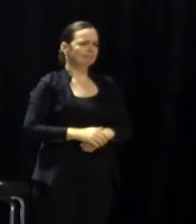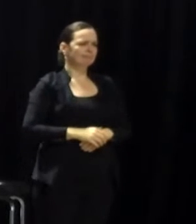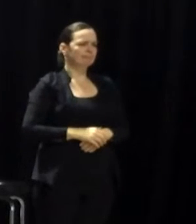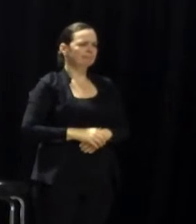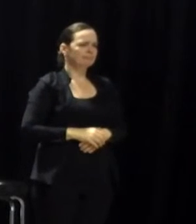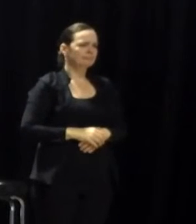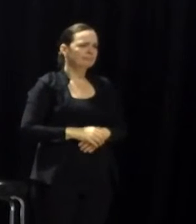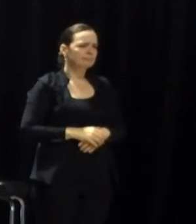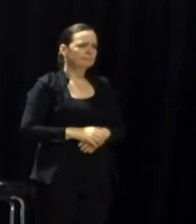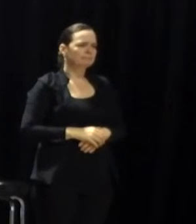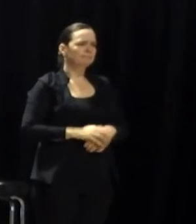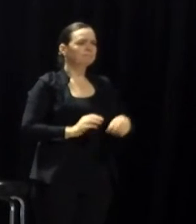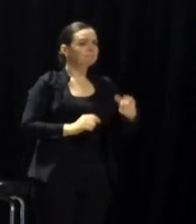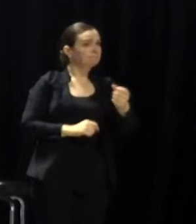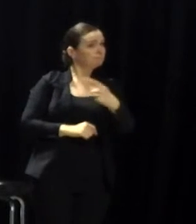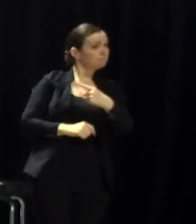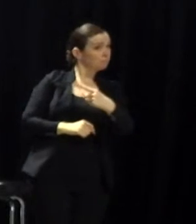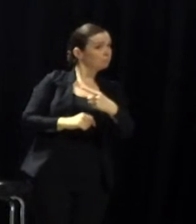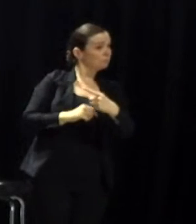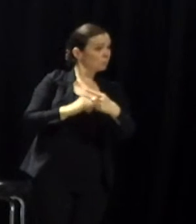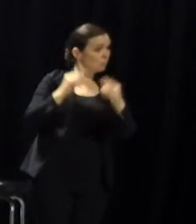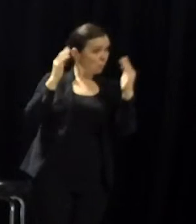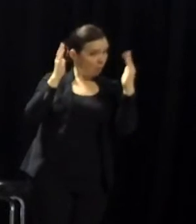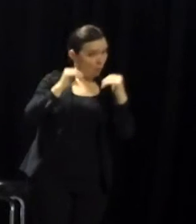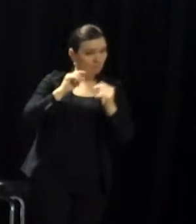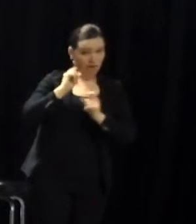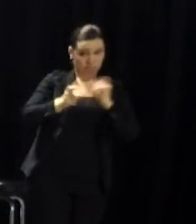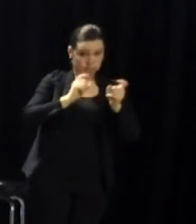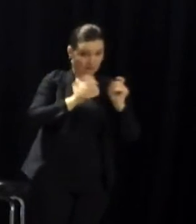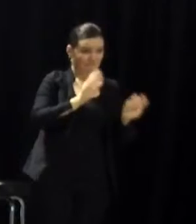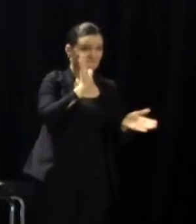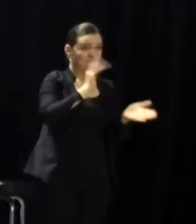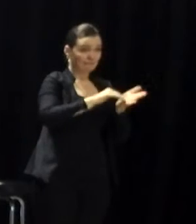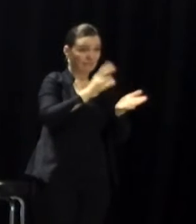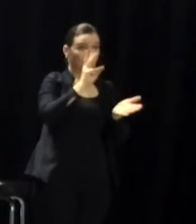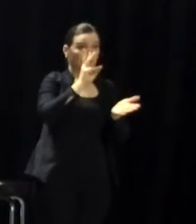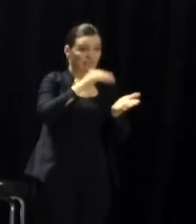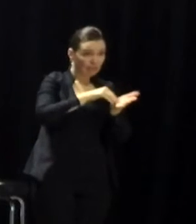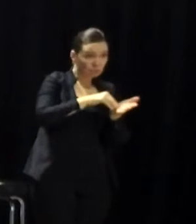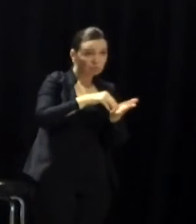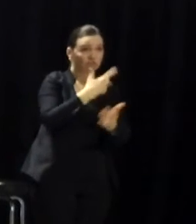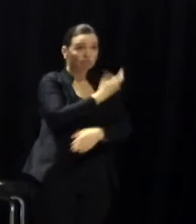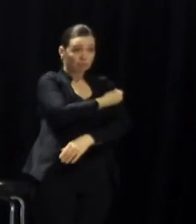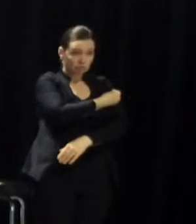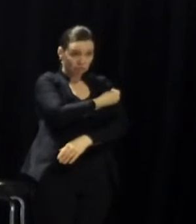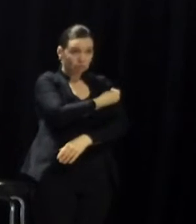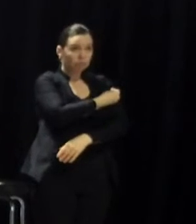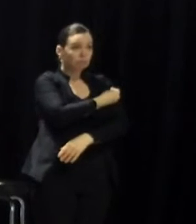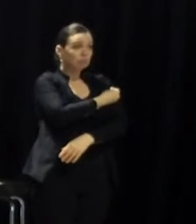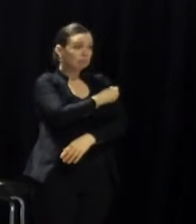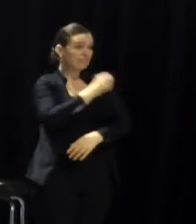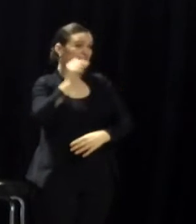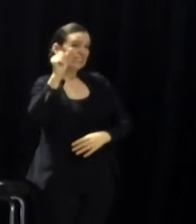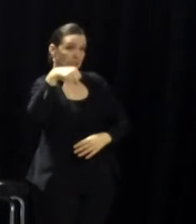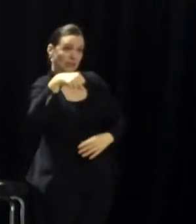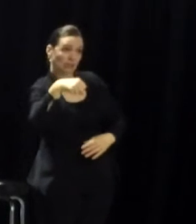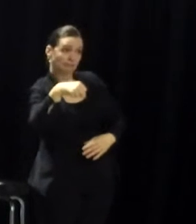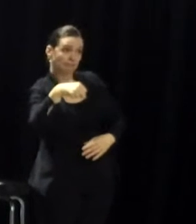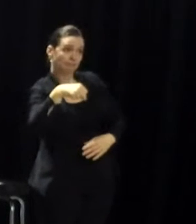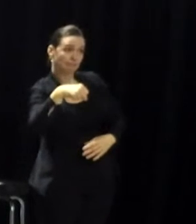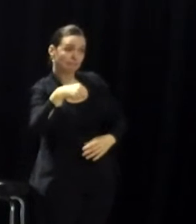to 6,000 vaccinations this week. In theory, you could do more than 10,000 in a week? Yeah, I think this 12,000 in a week? at one pod you're probably looking